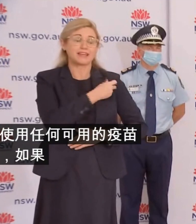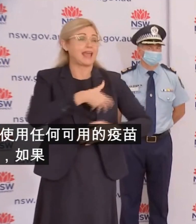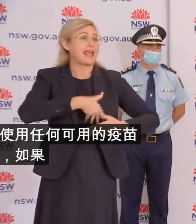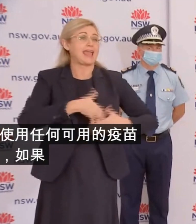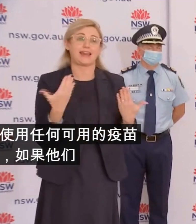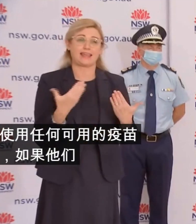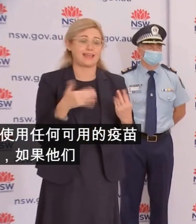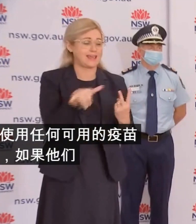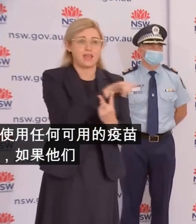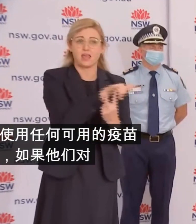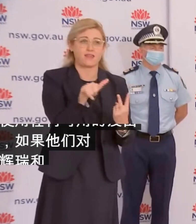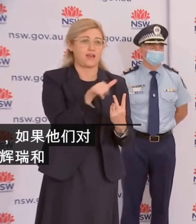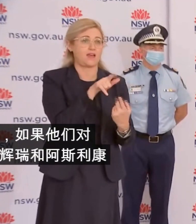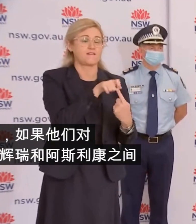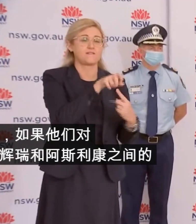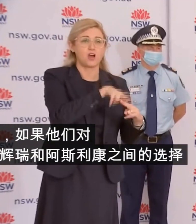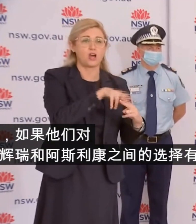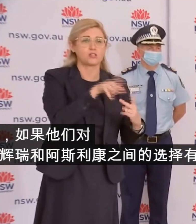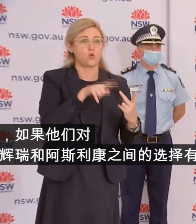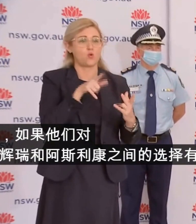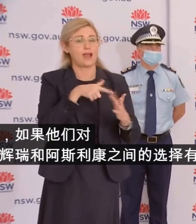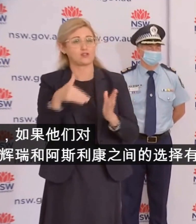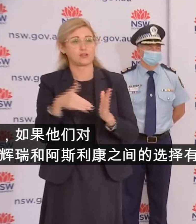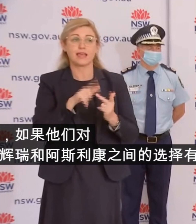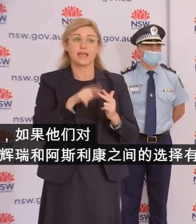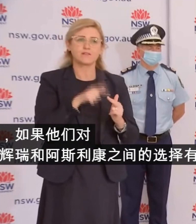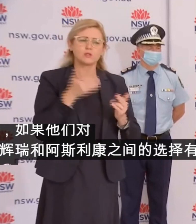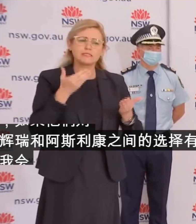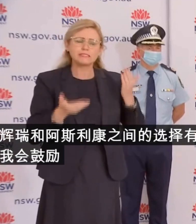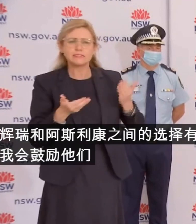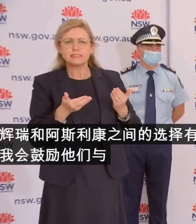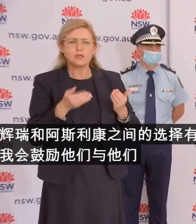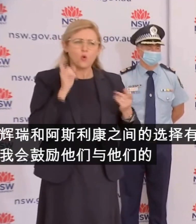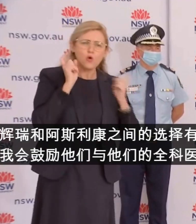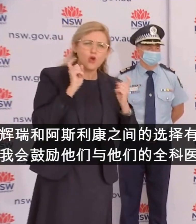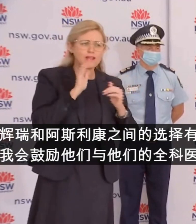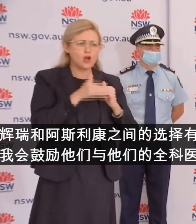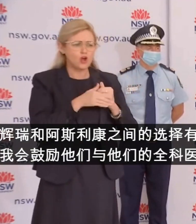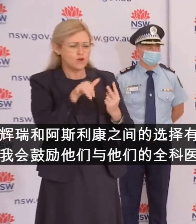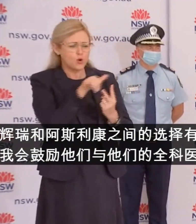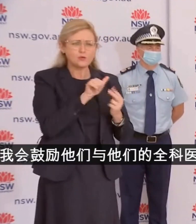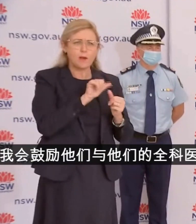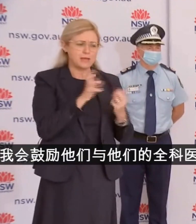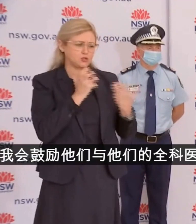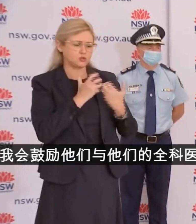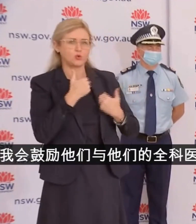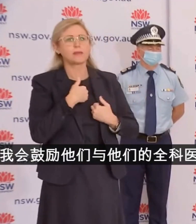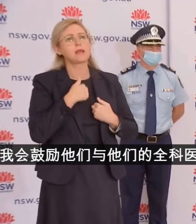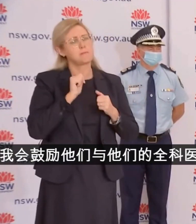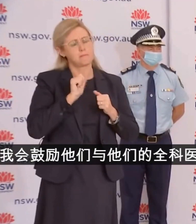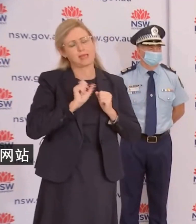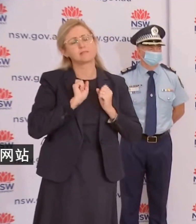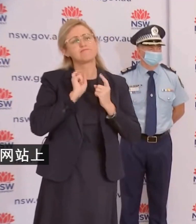have any concerns about the choice between Pfizer and AstraZeneca, I'd encourage them to talk to their GP. There's